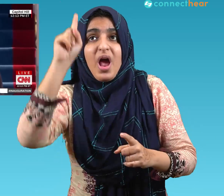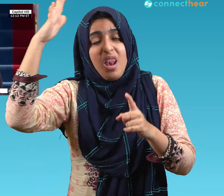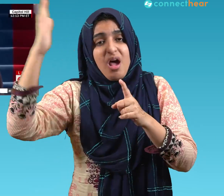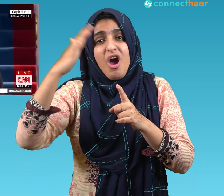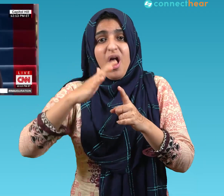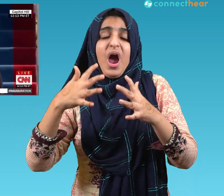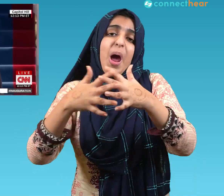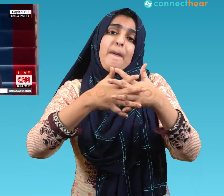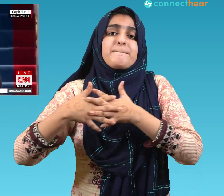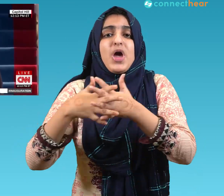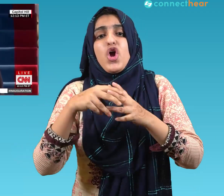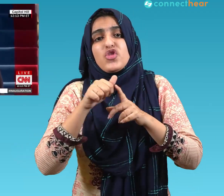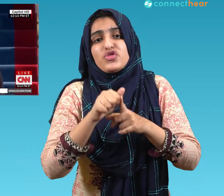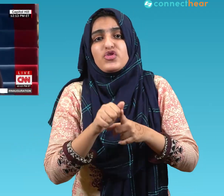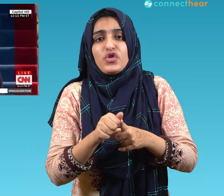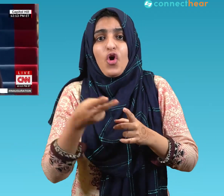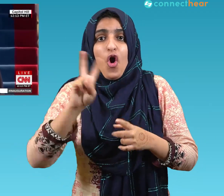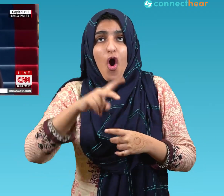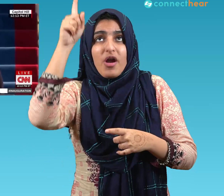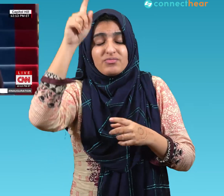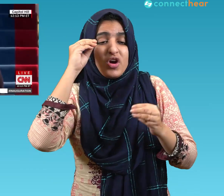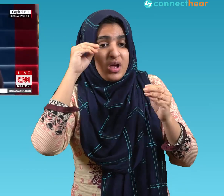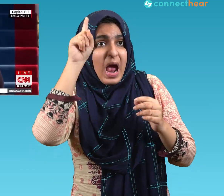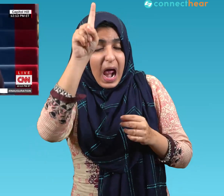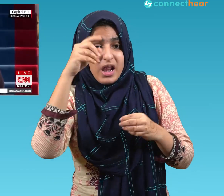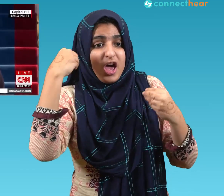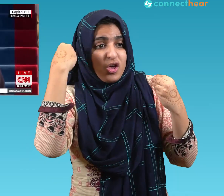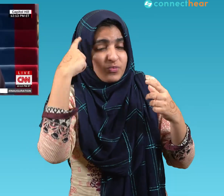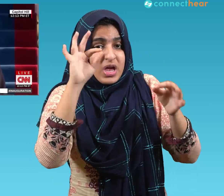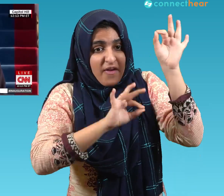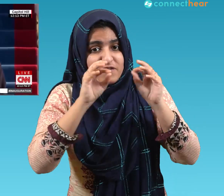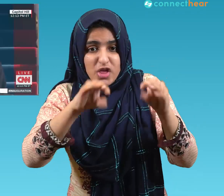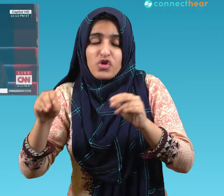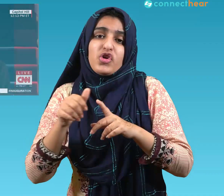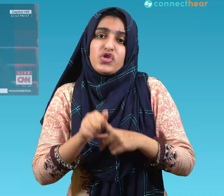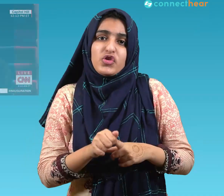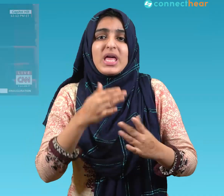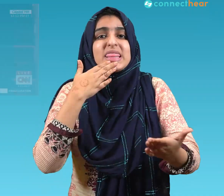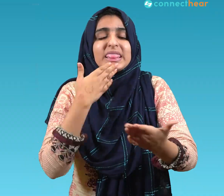America, and may God protect our troops. Thank you, America.